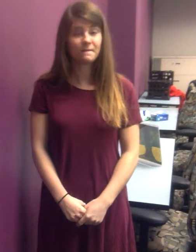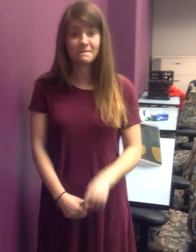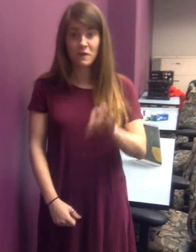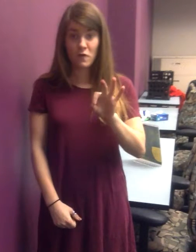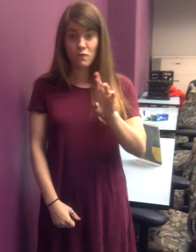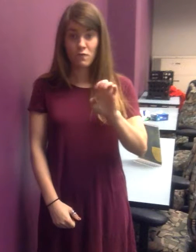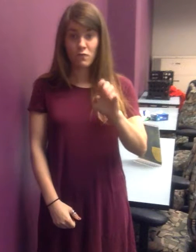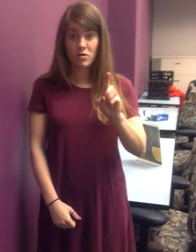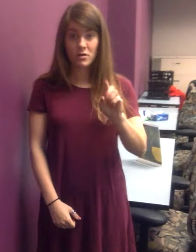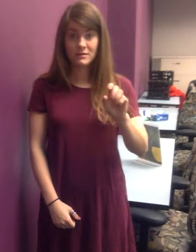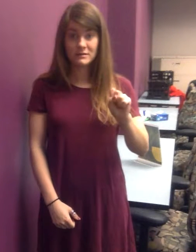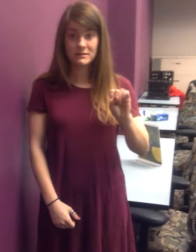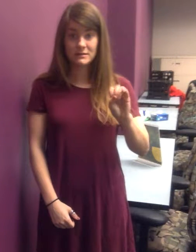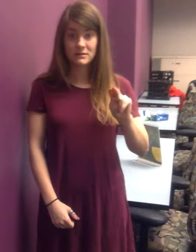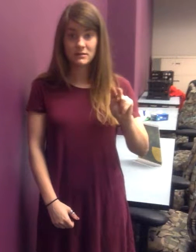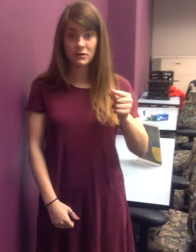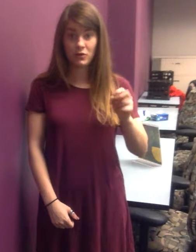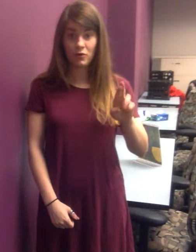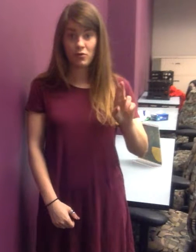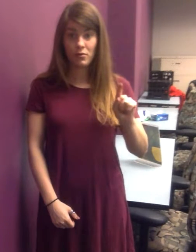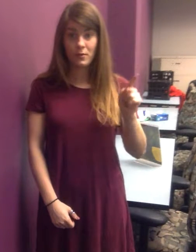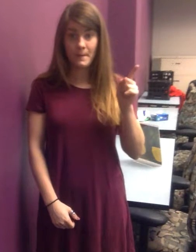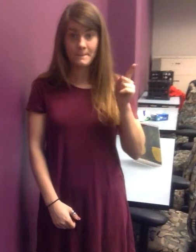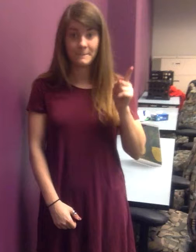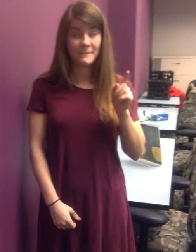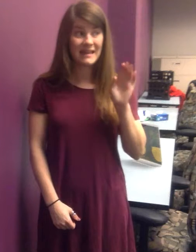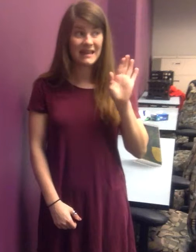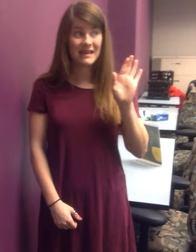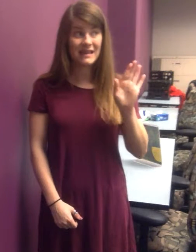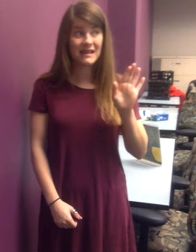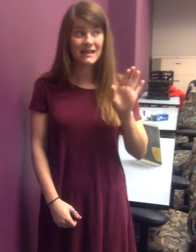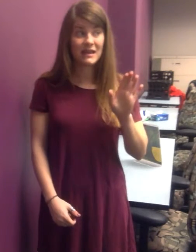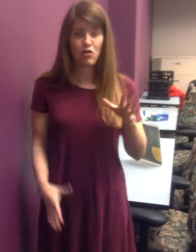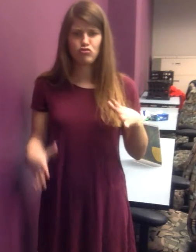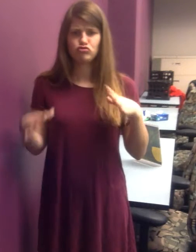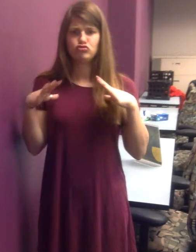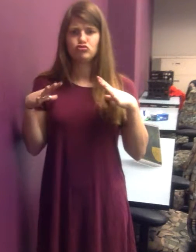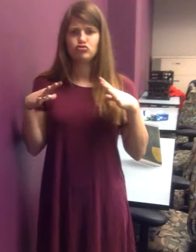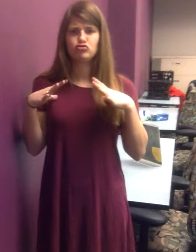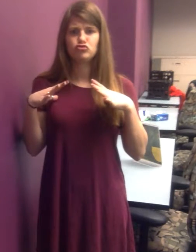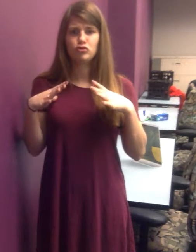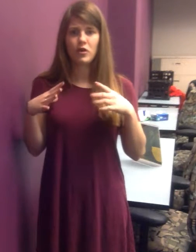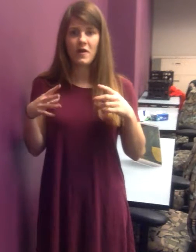veteran scientist at these proceedings. He's a retired physicist once responsible to vote for government weather